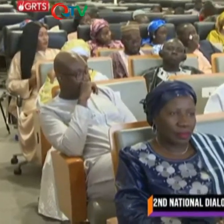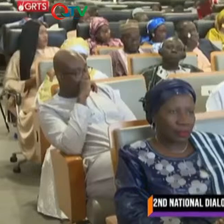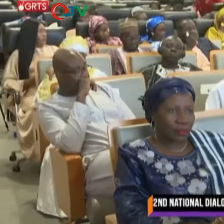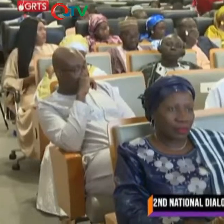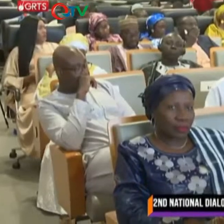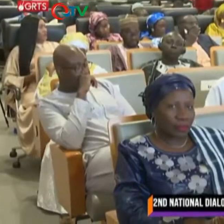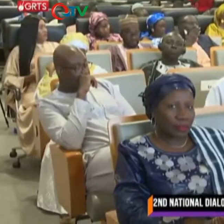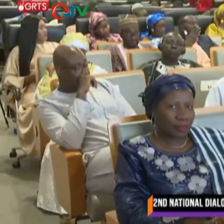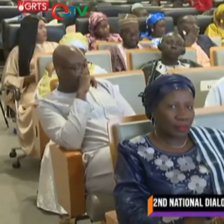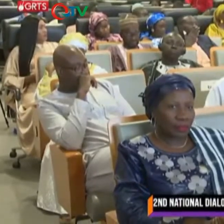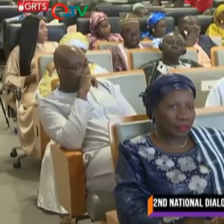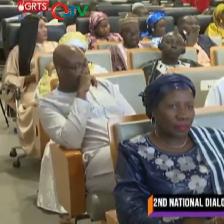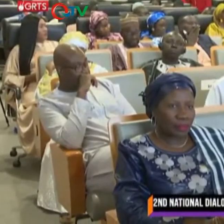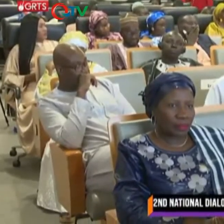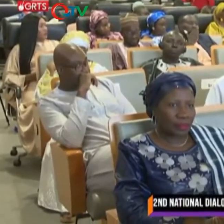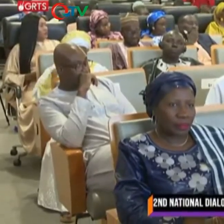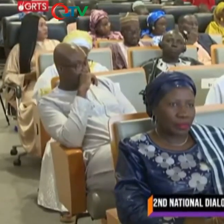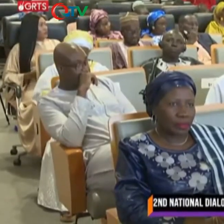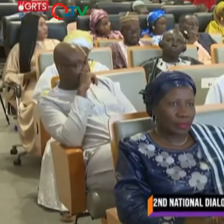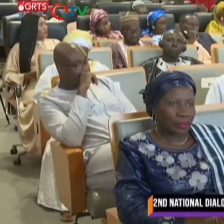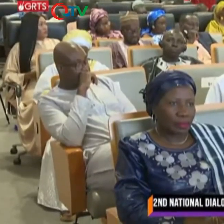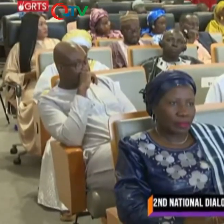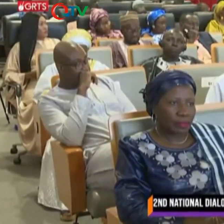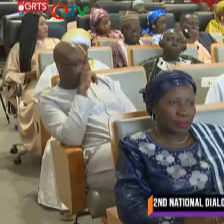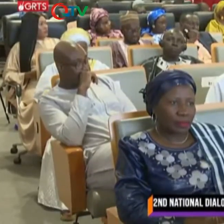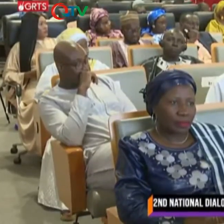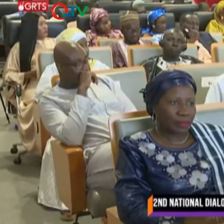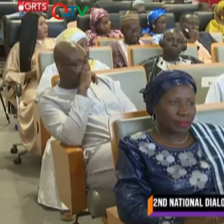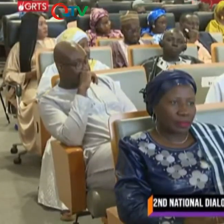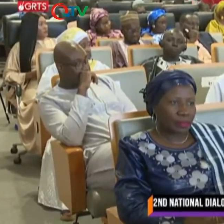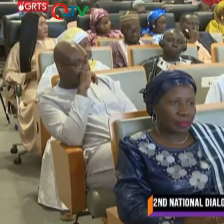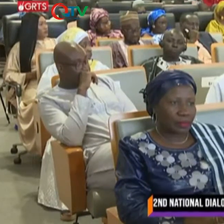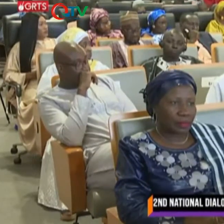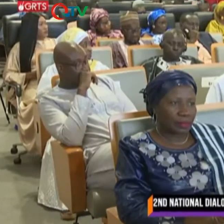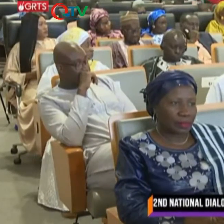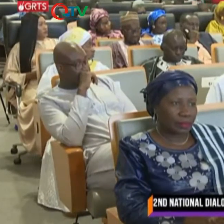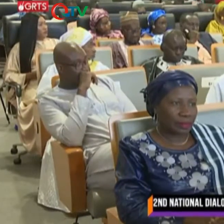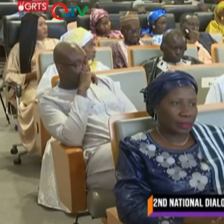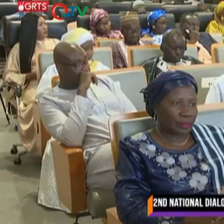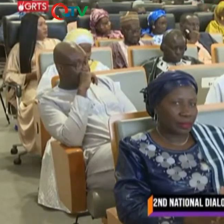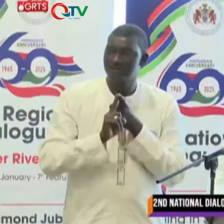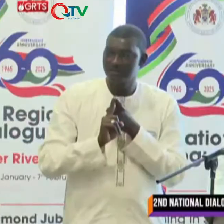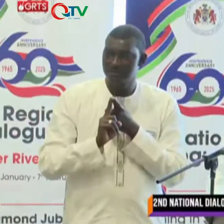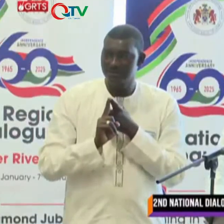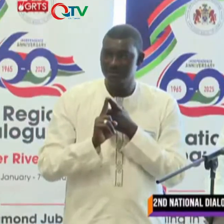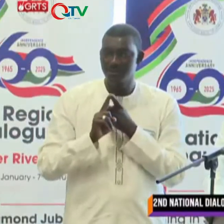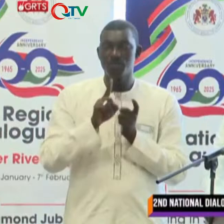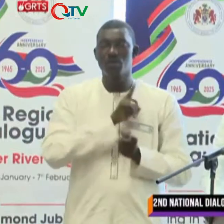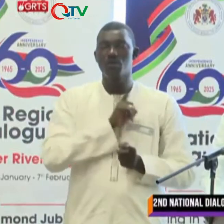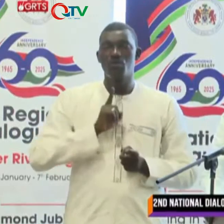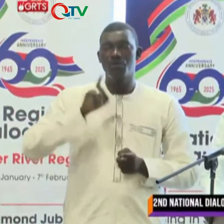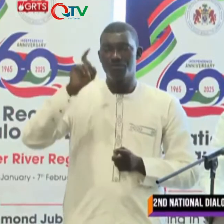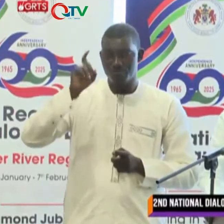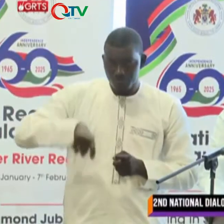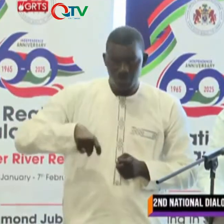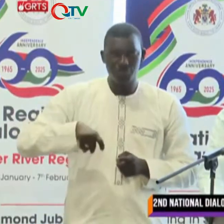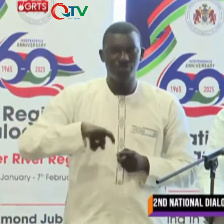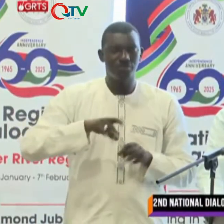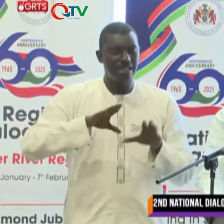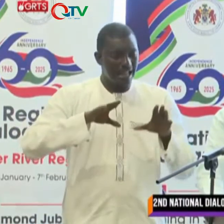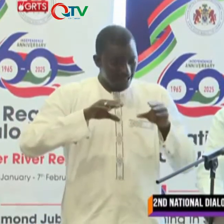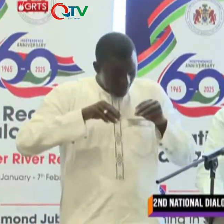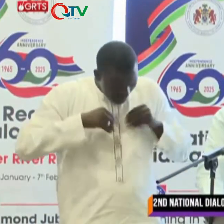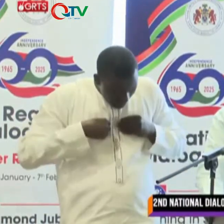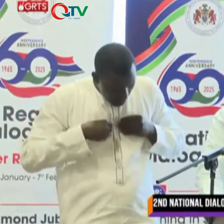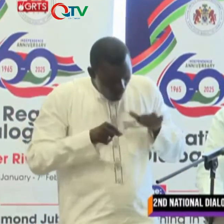every individual. This means that, first and foremost, we must submit to the Constitution